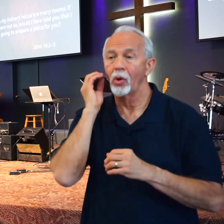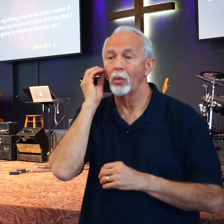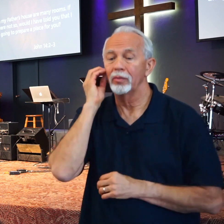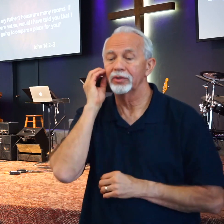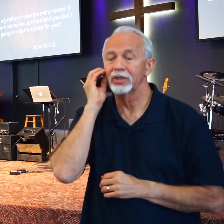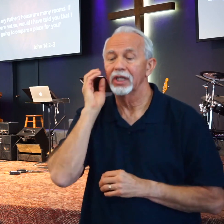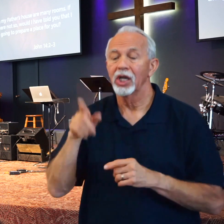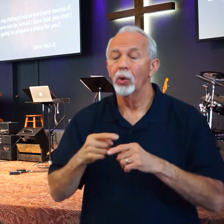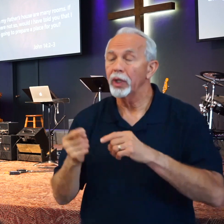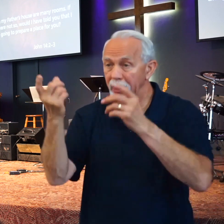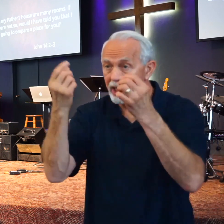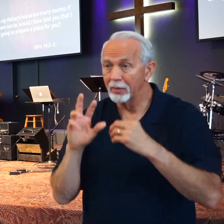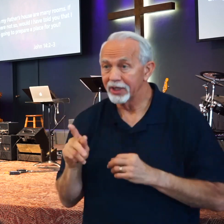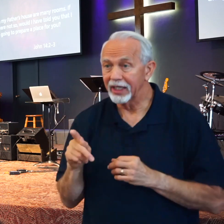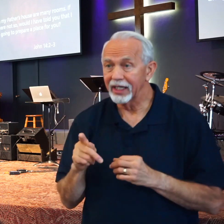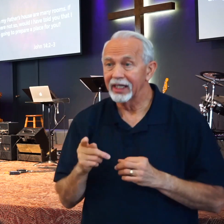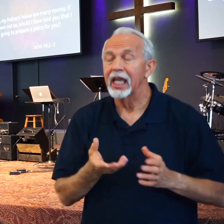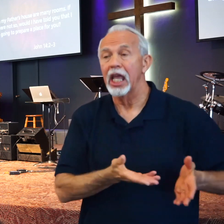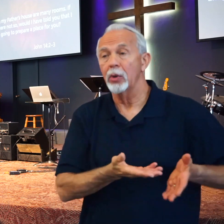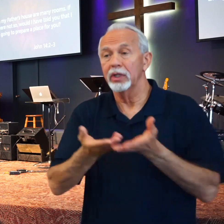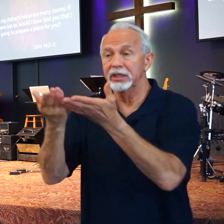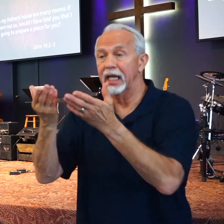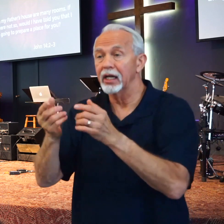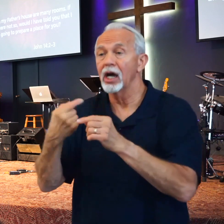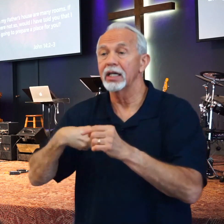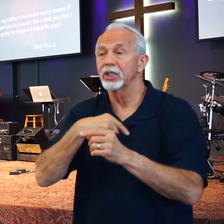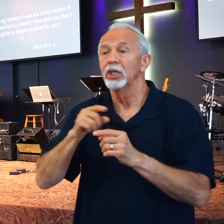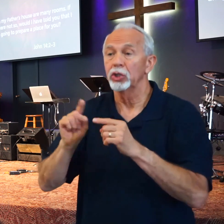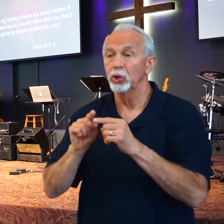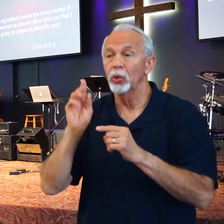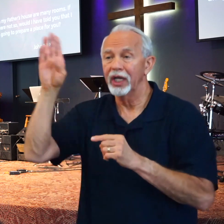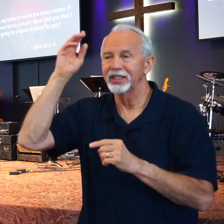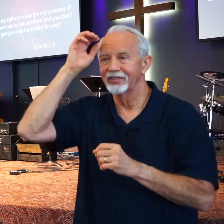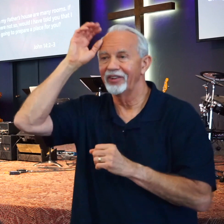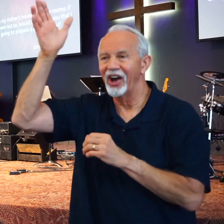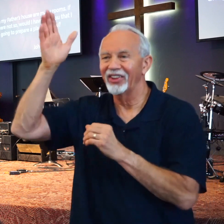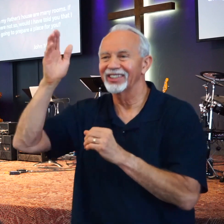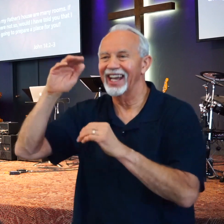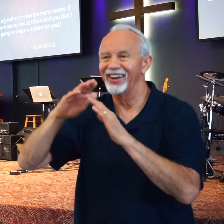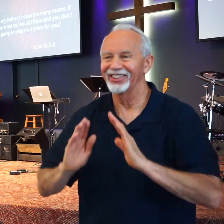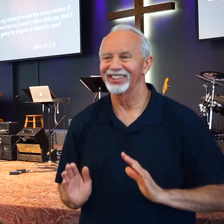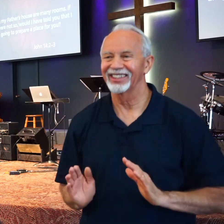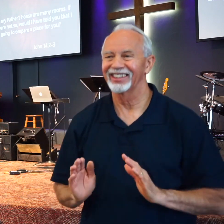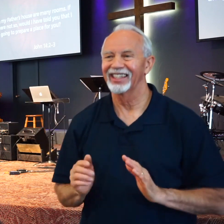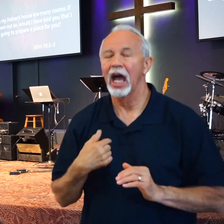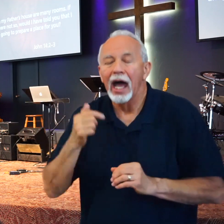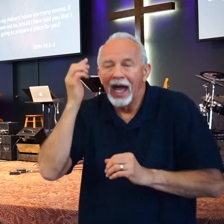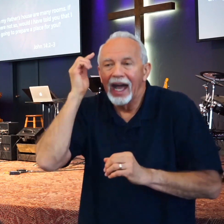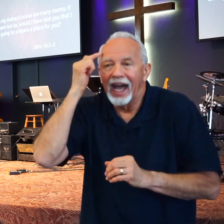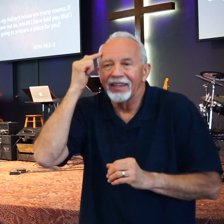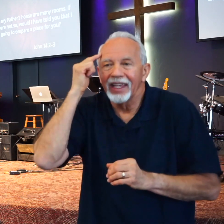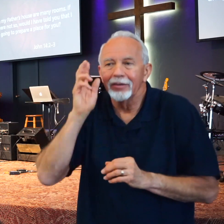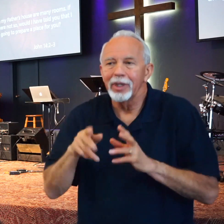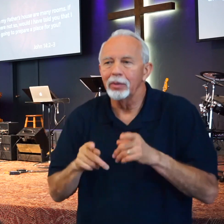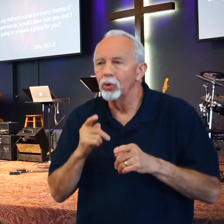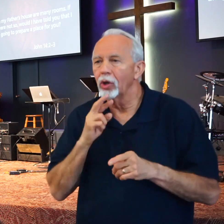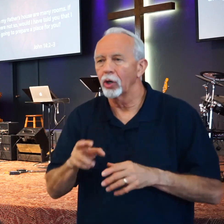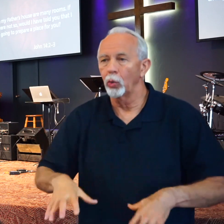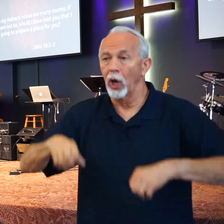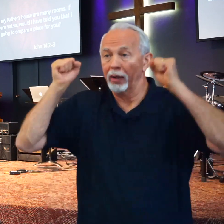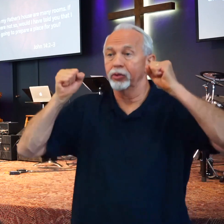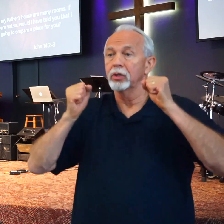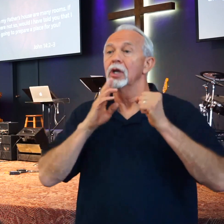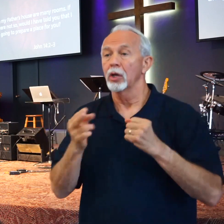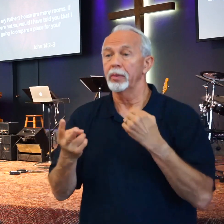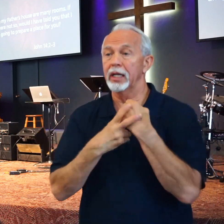And when he comes again, he's going to take us to his Father's house. I think those who are raptured will be preserved